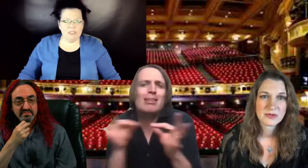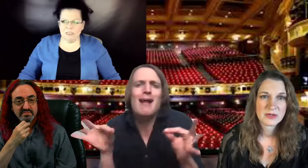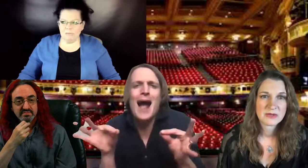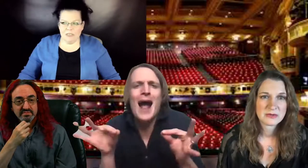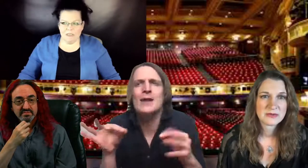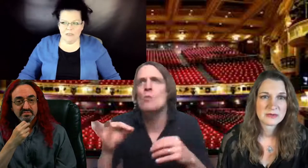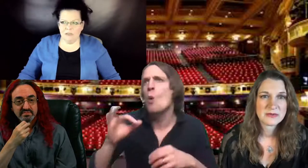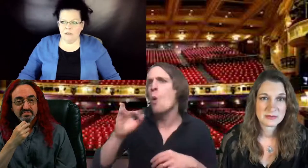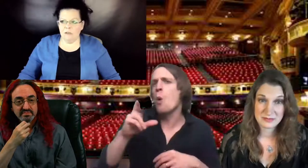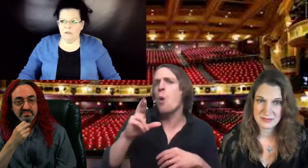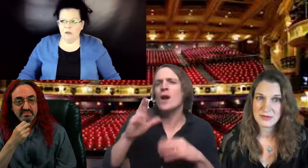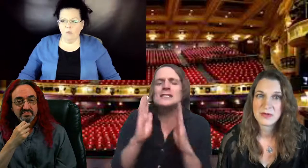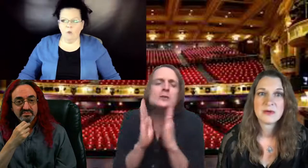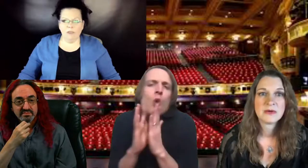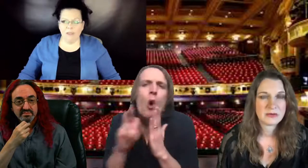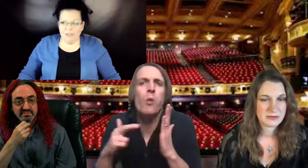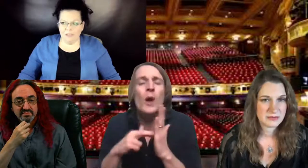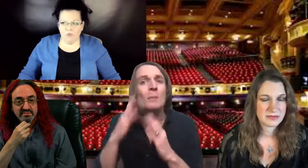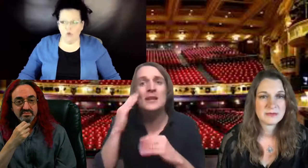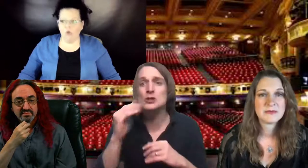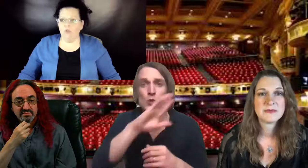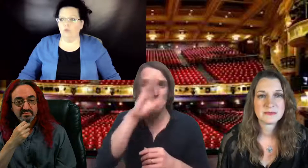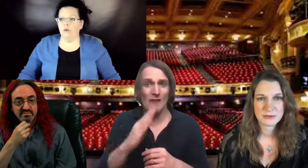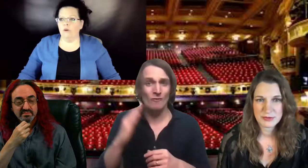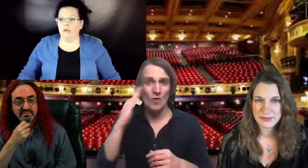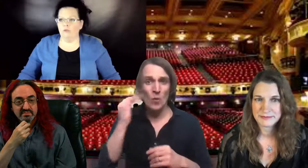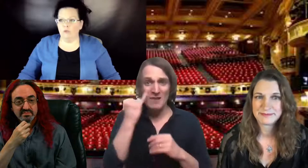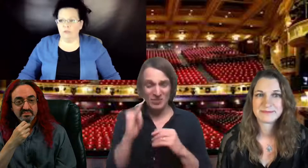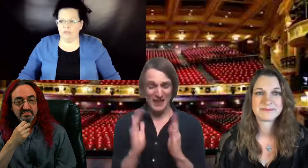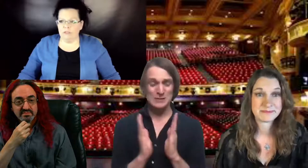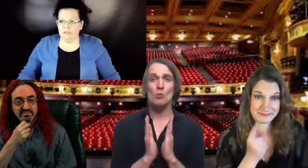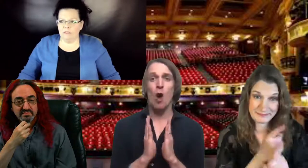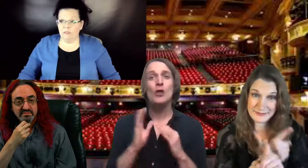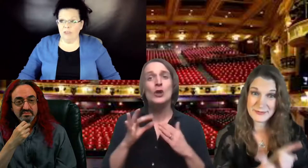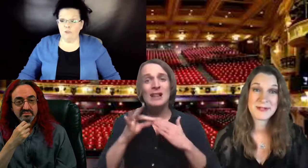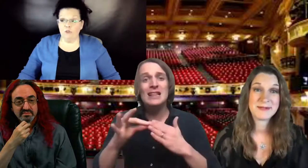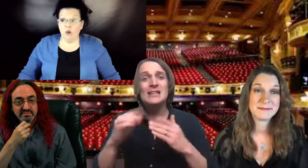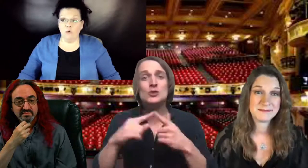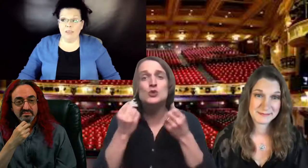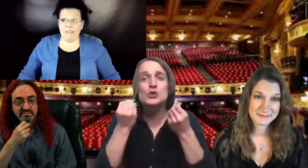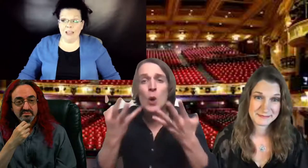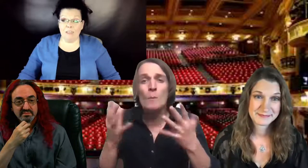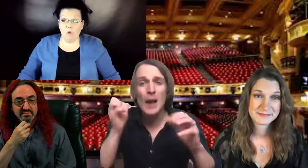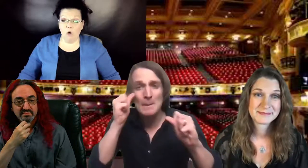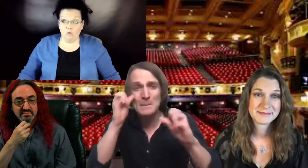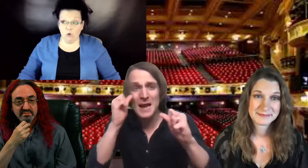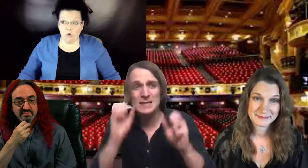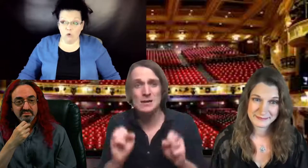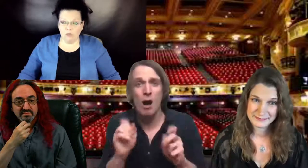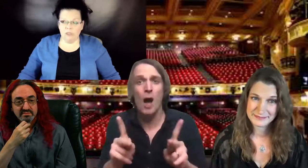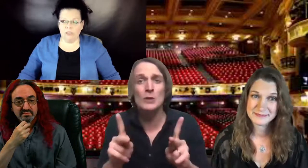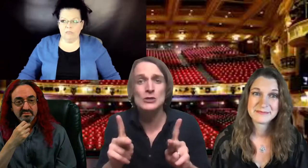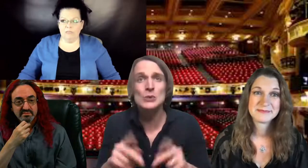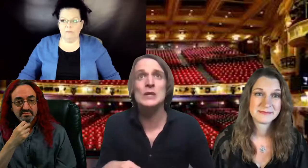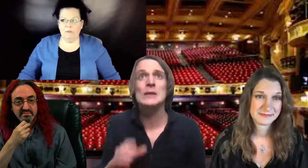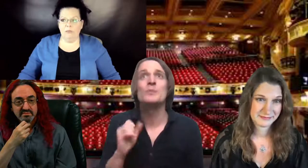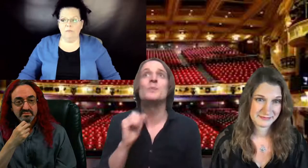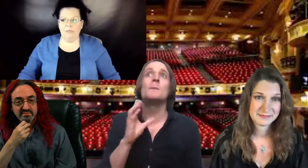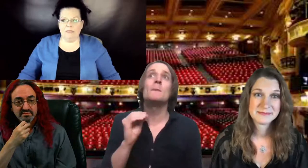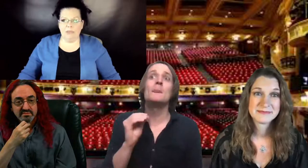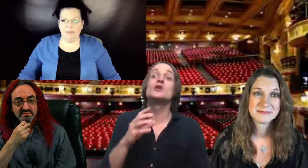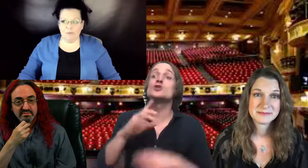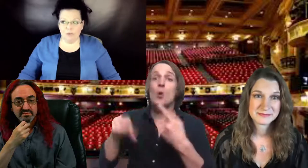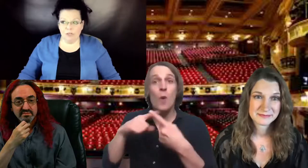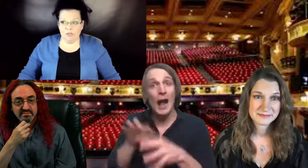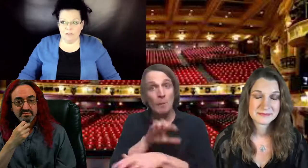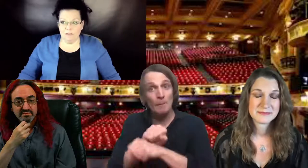don't dismiss a one-line role or a role that isn't, you never know that that small role could lead to many